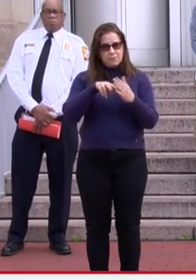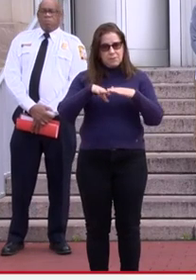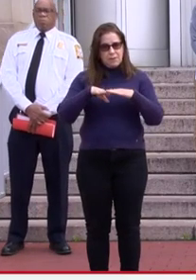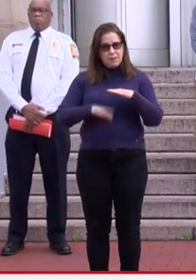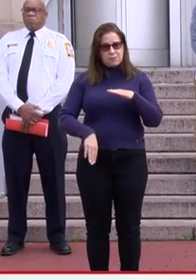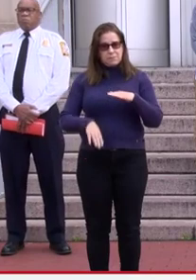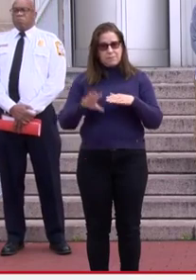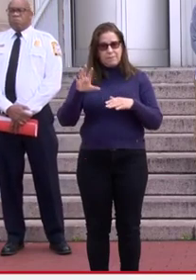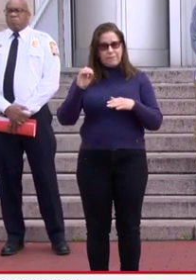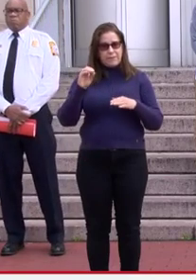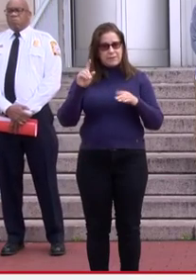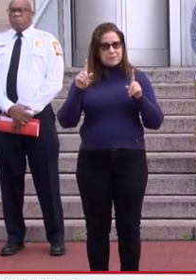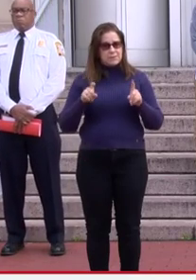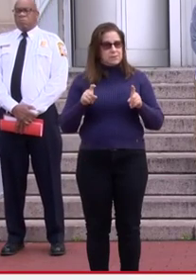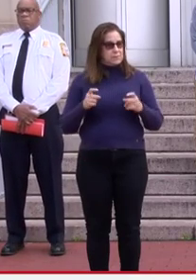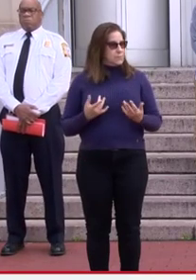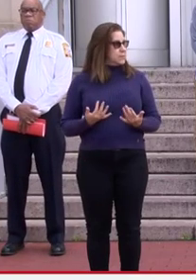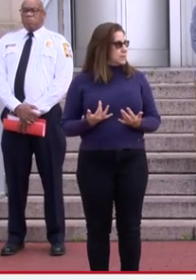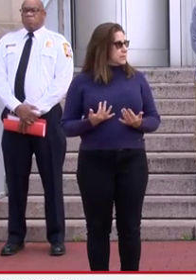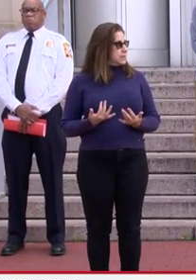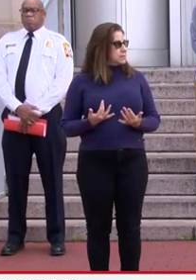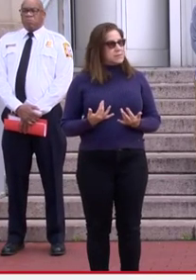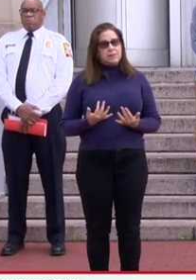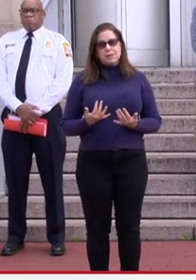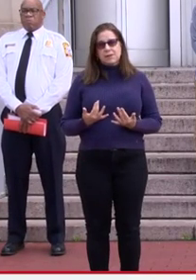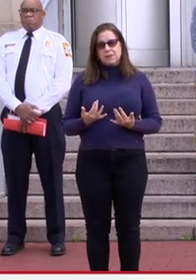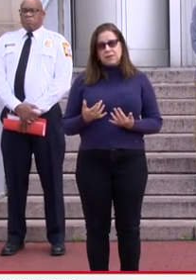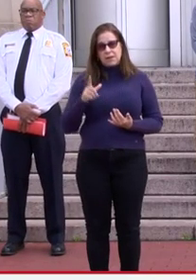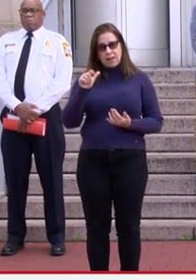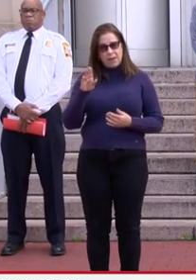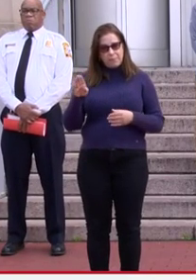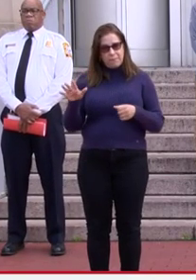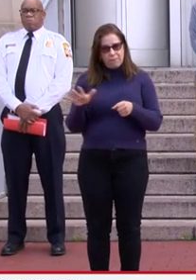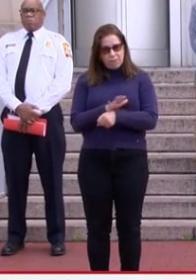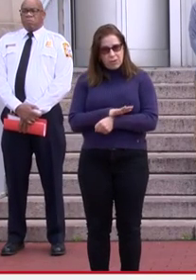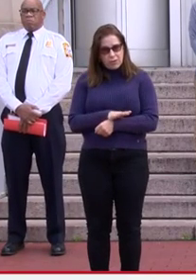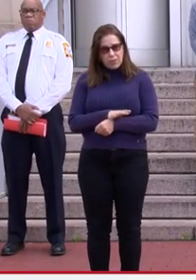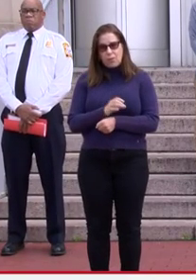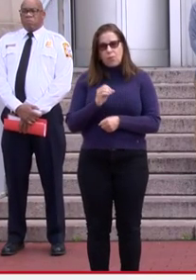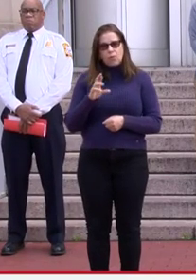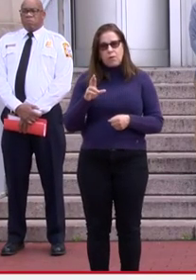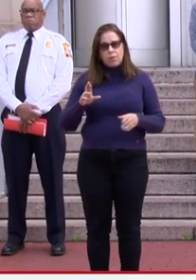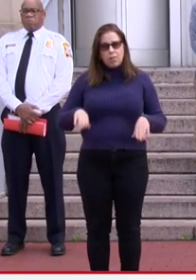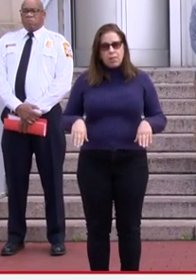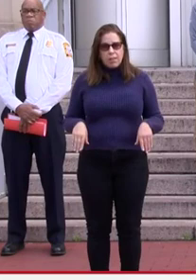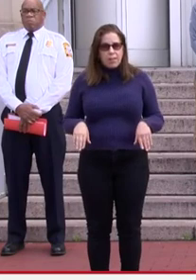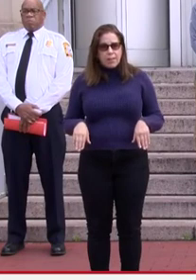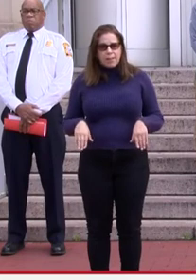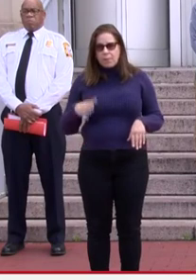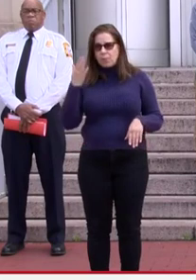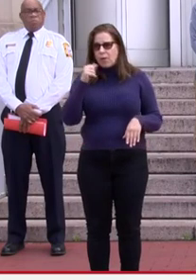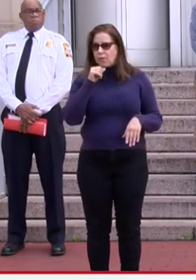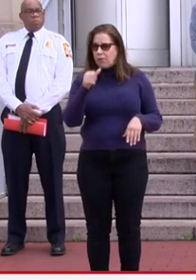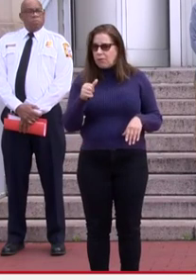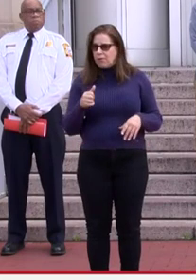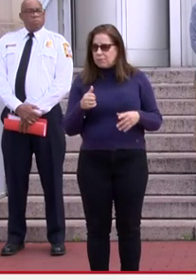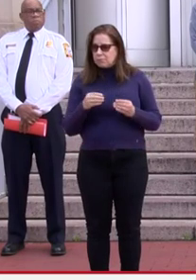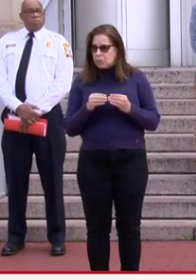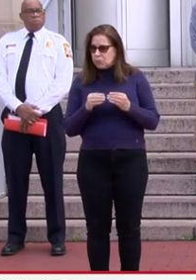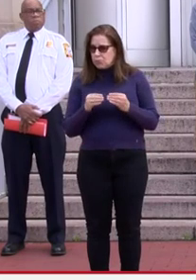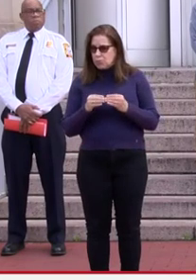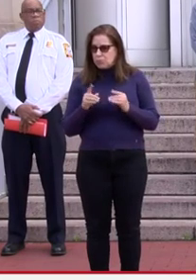question is the lab up to capacity? And if not, why isn't it up to capacity, particularly because there's demand for testing and it can turn around tests pretty